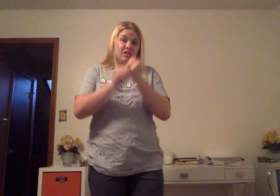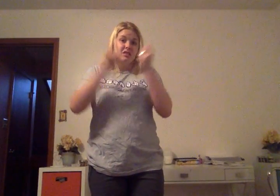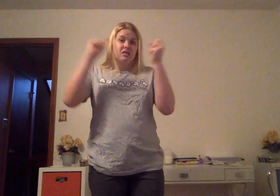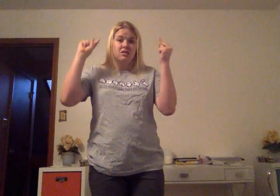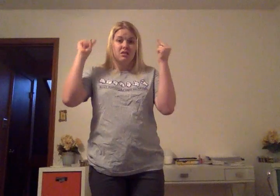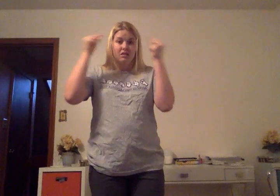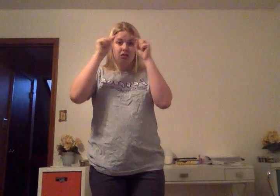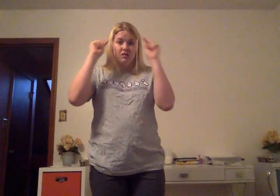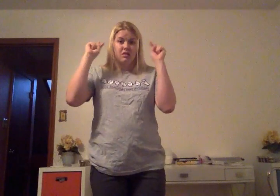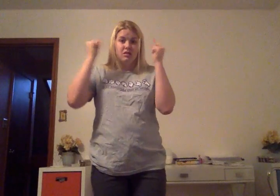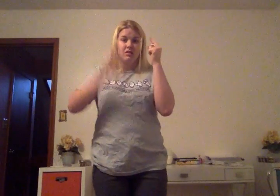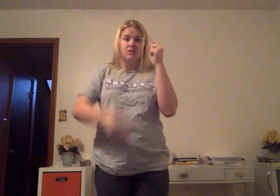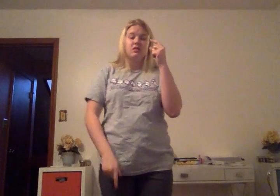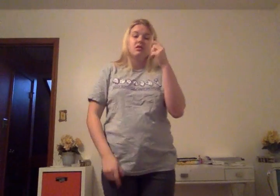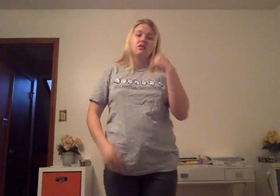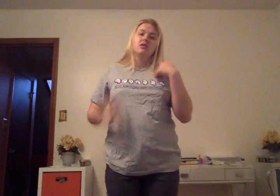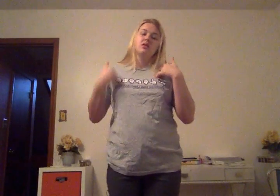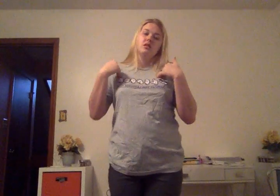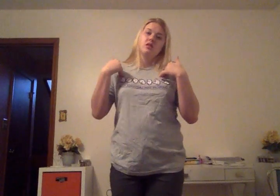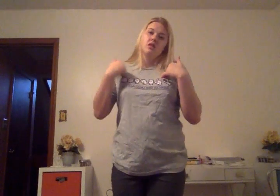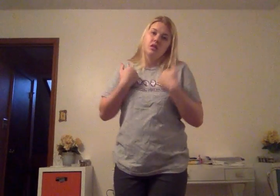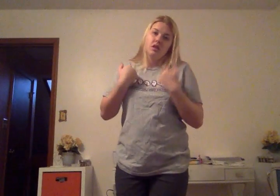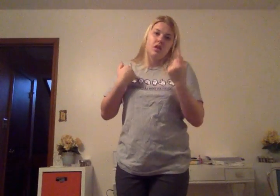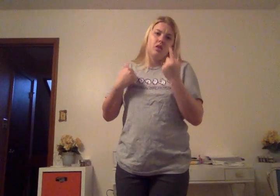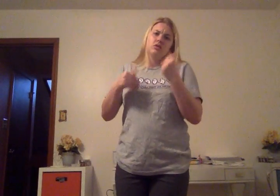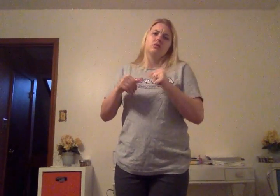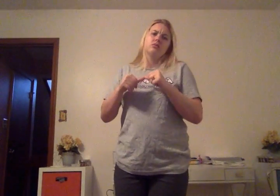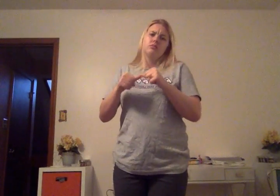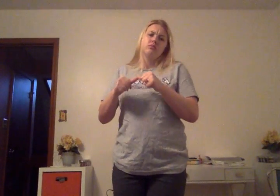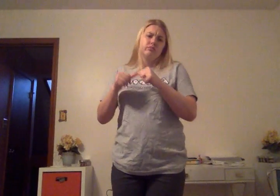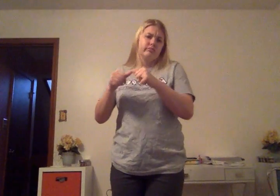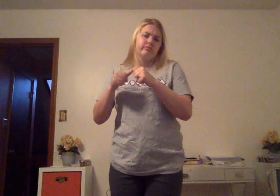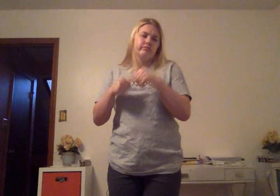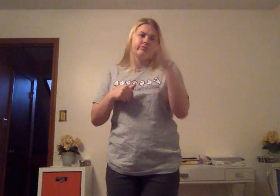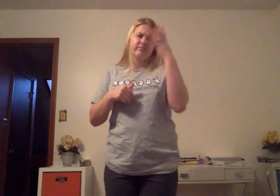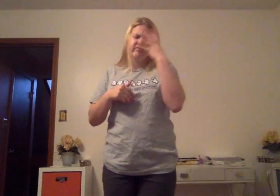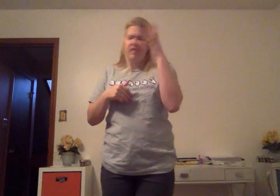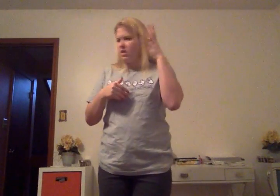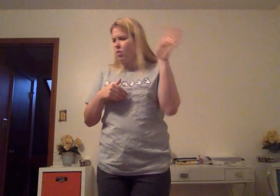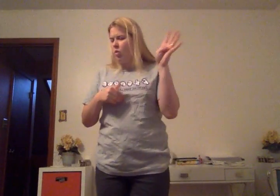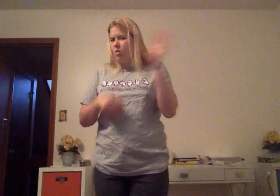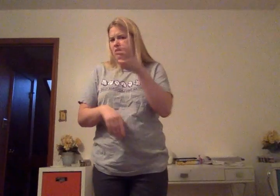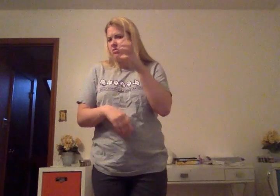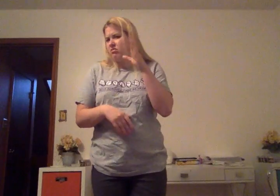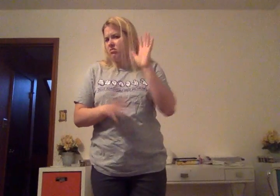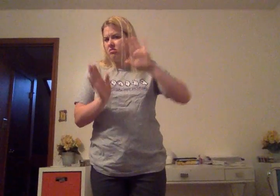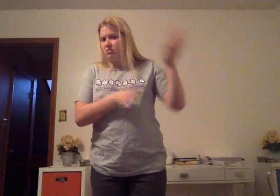get fatigue, but I always just kept going. I kind of ignored it, to be honest, because it wasn't something